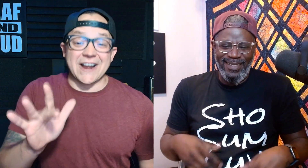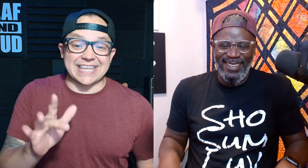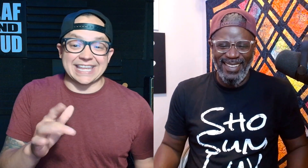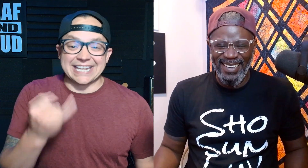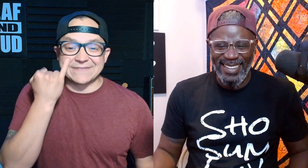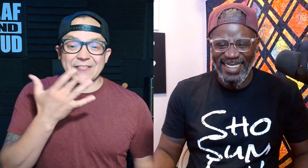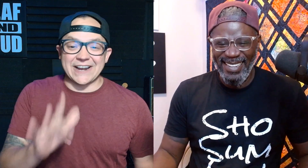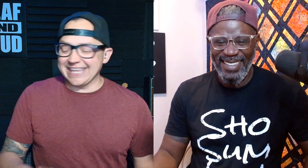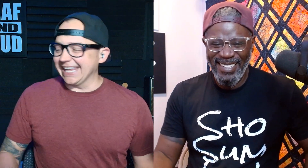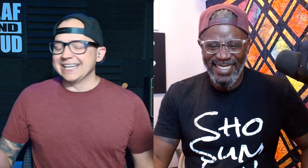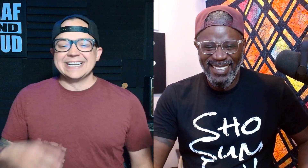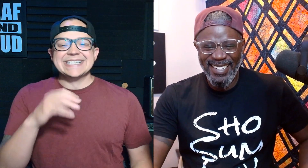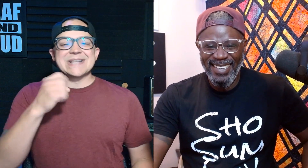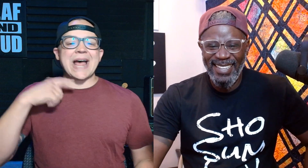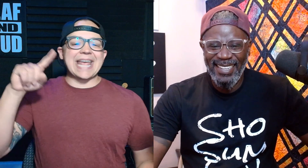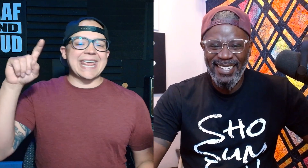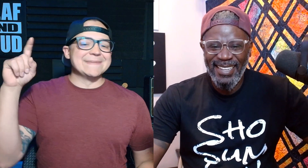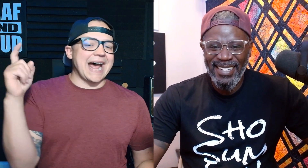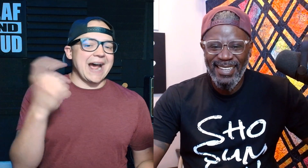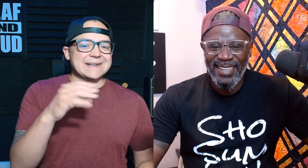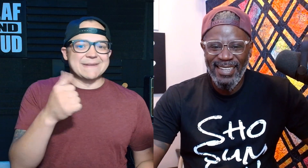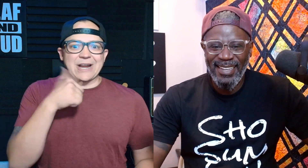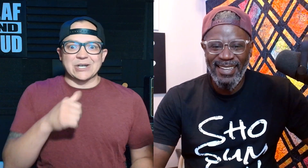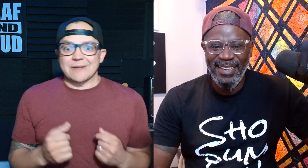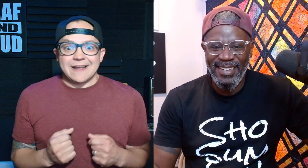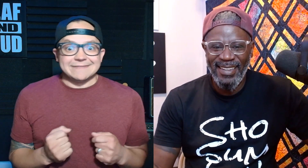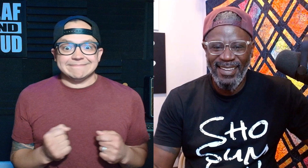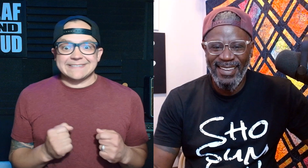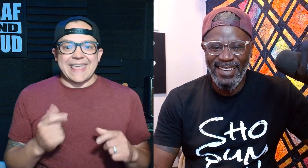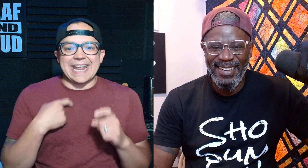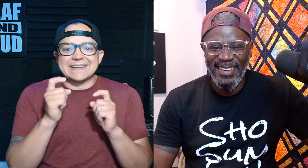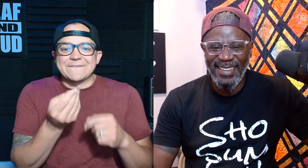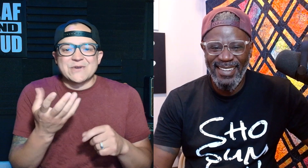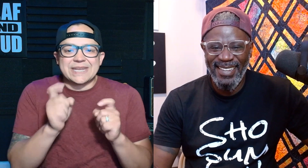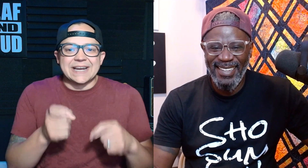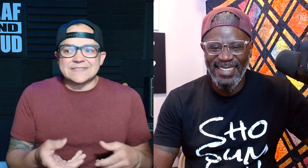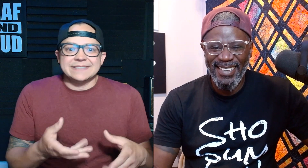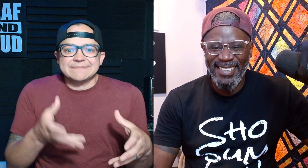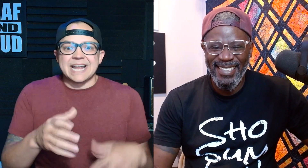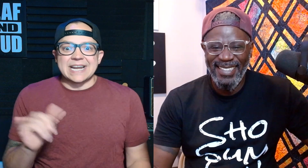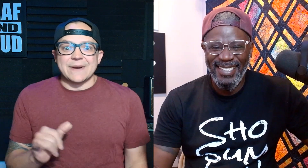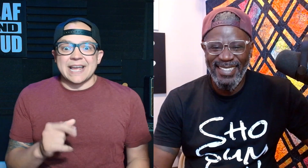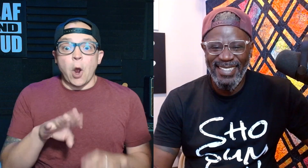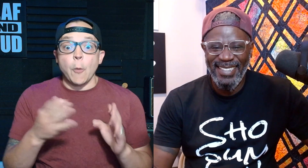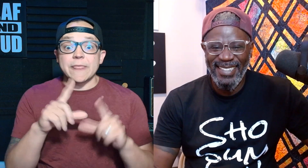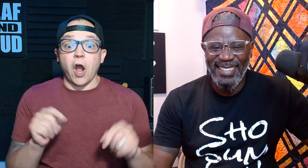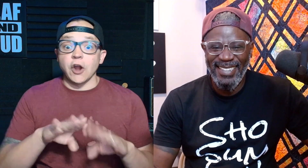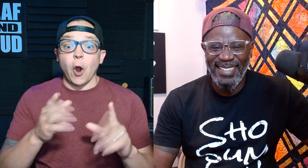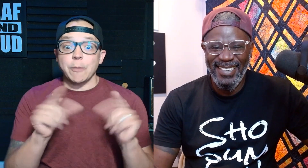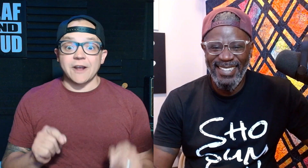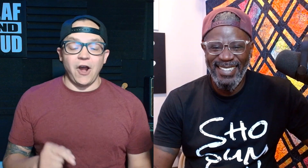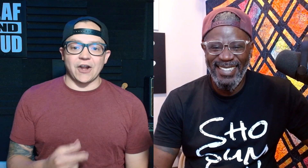you're lucky. So I came down and my girls were like, they had a few gifts. And they were like, open